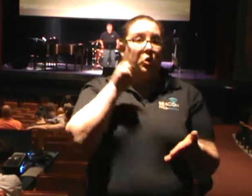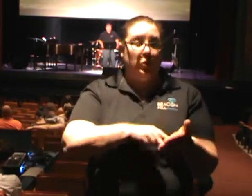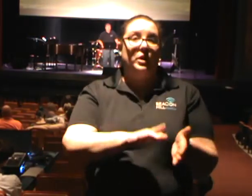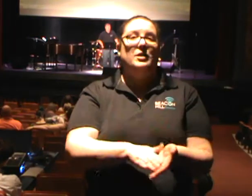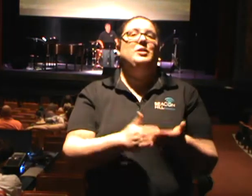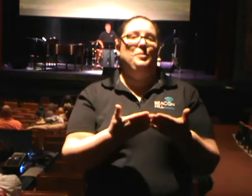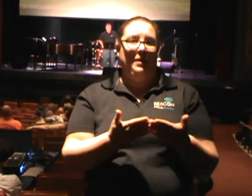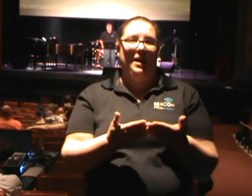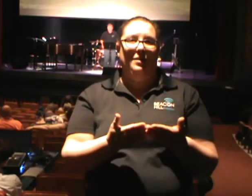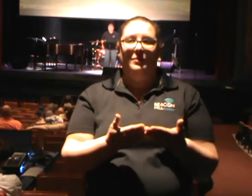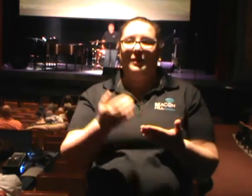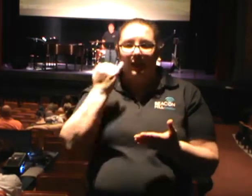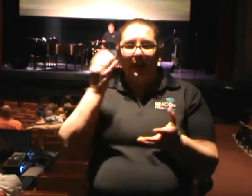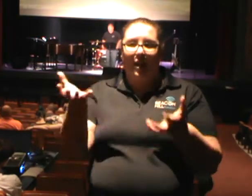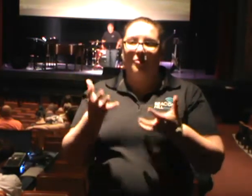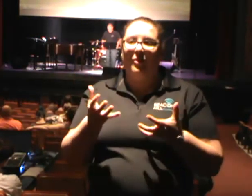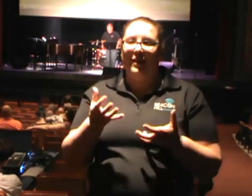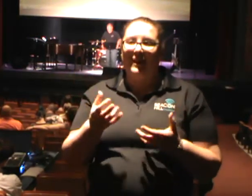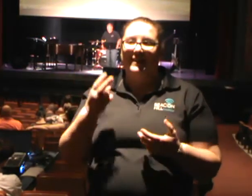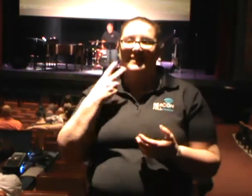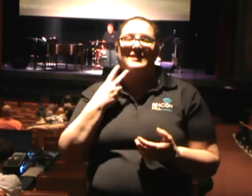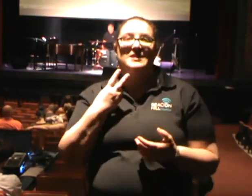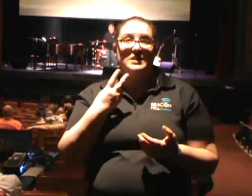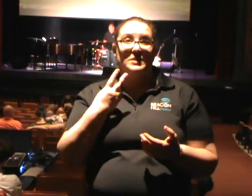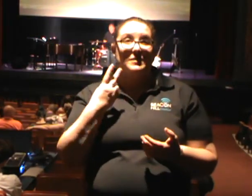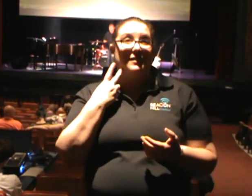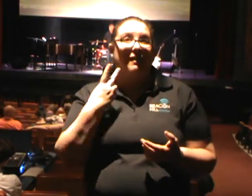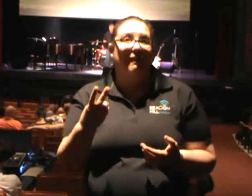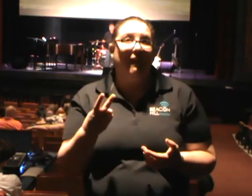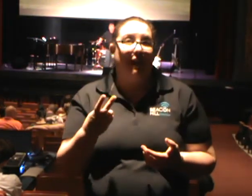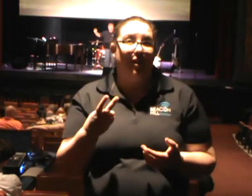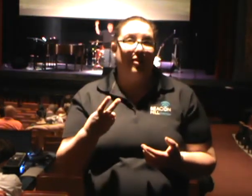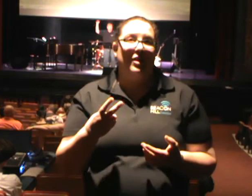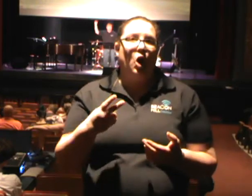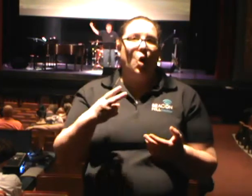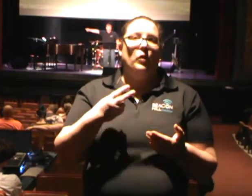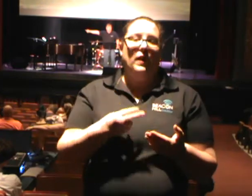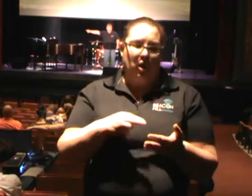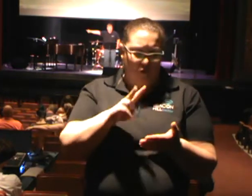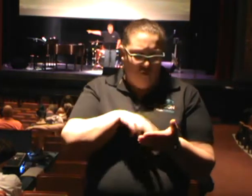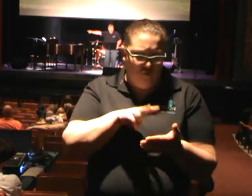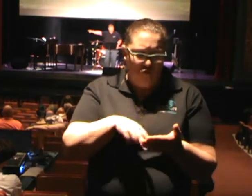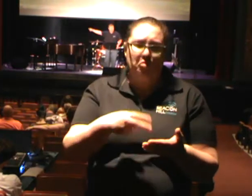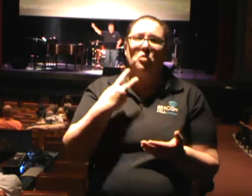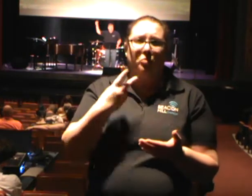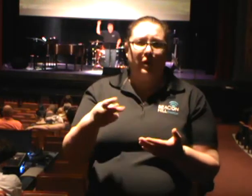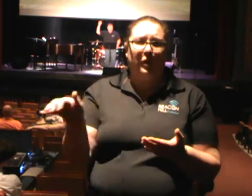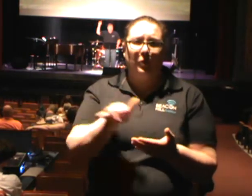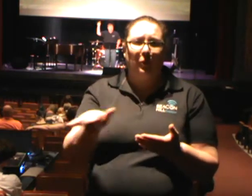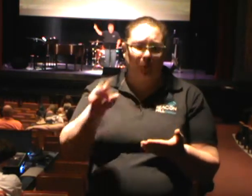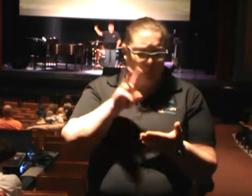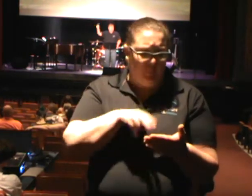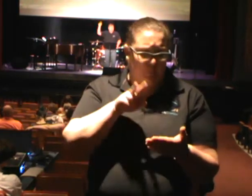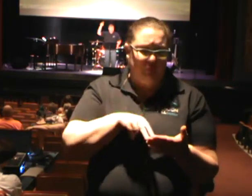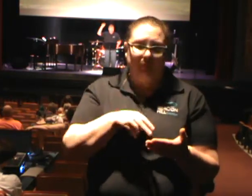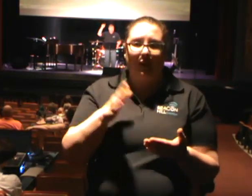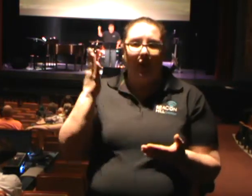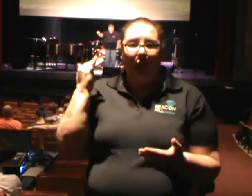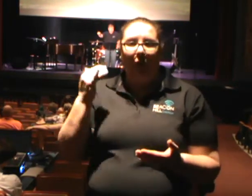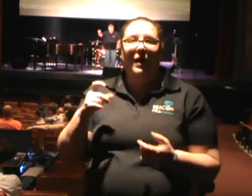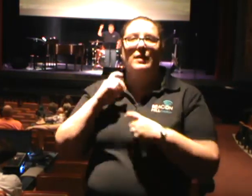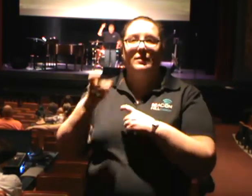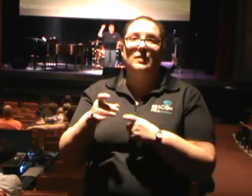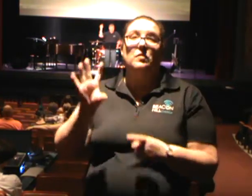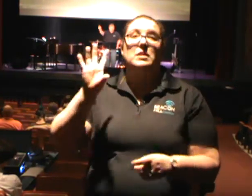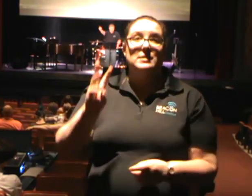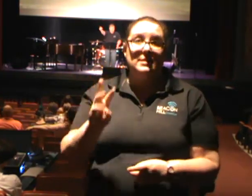Bible. If you want to hear Him speak out loud, read your Bible out loud. Because when you read the Bible, He has given you 66